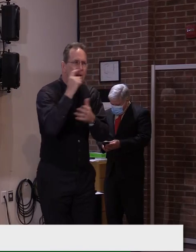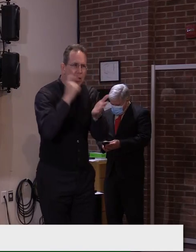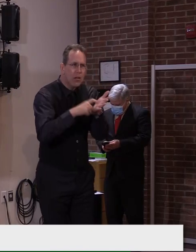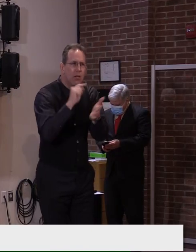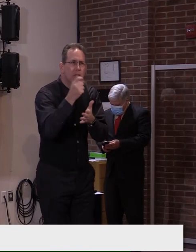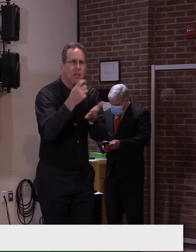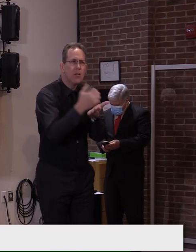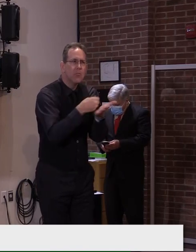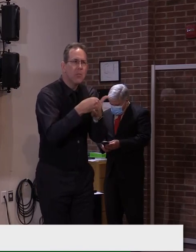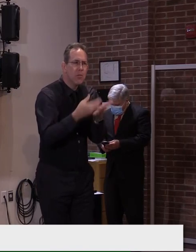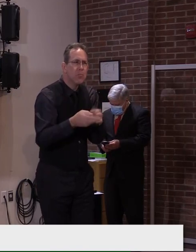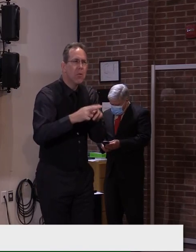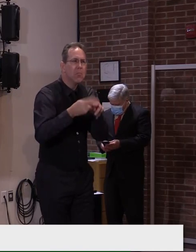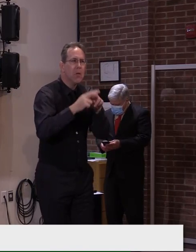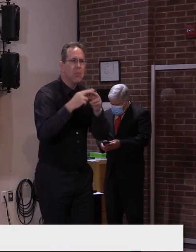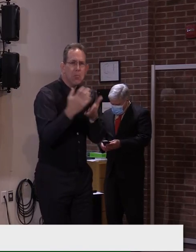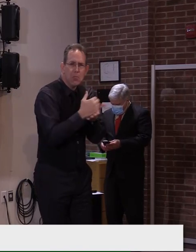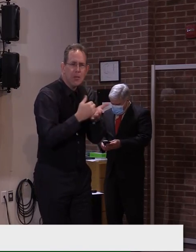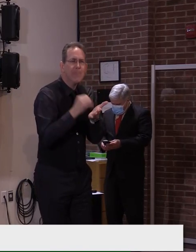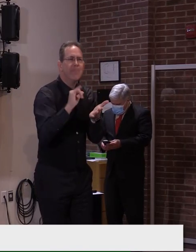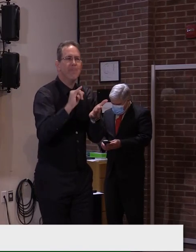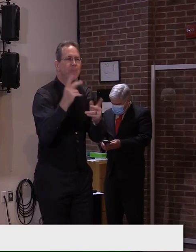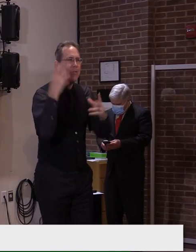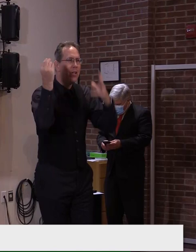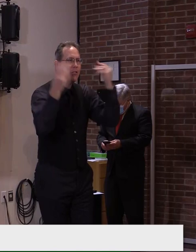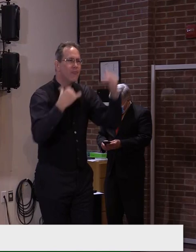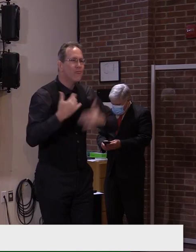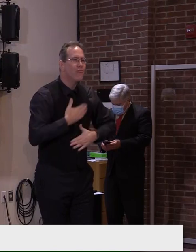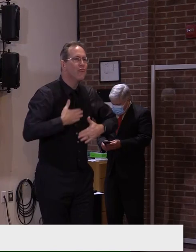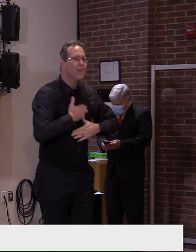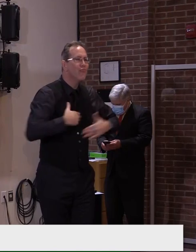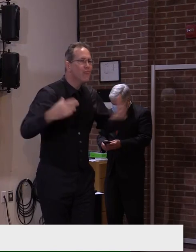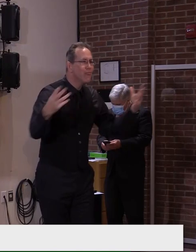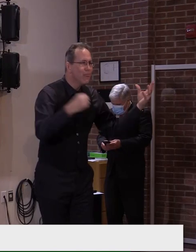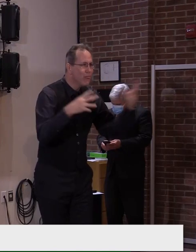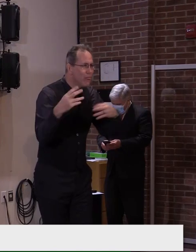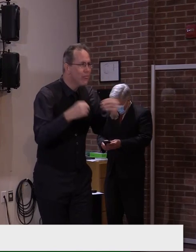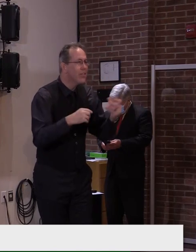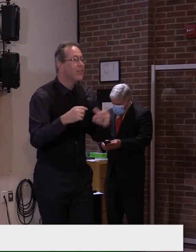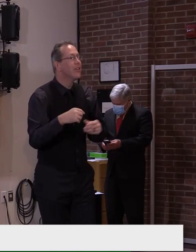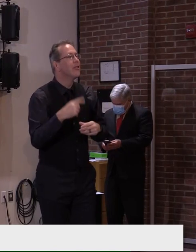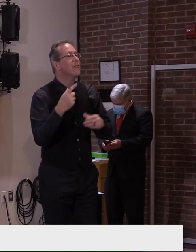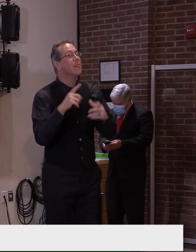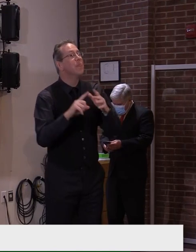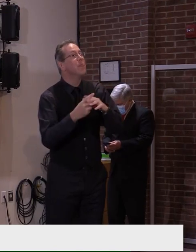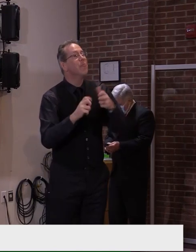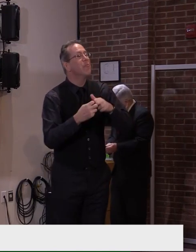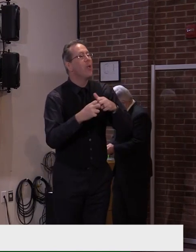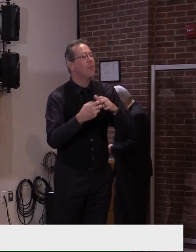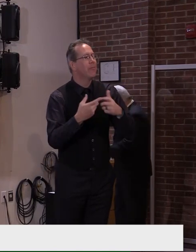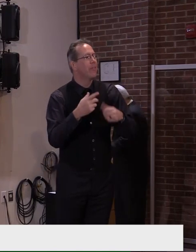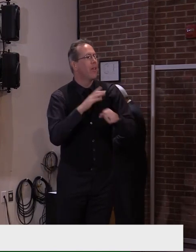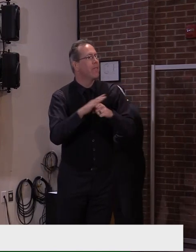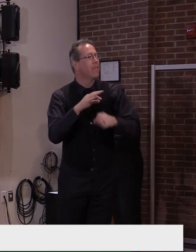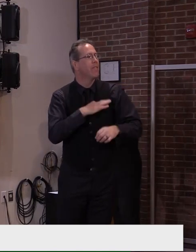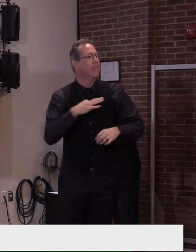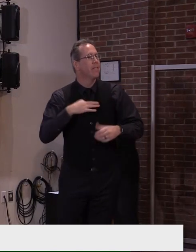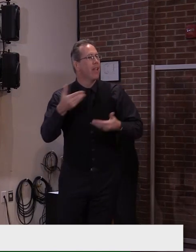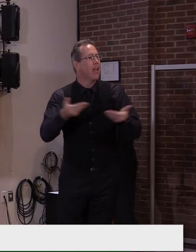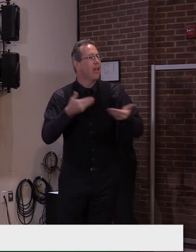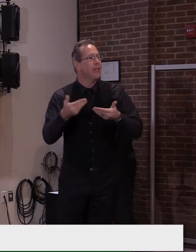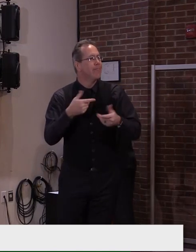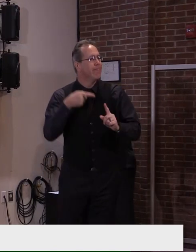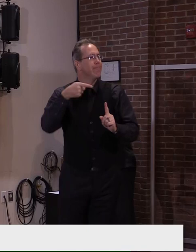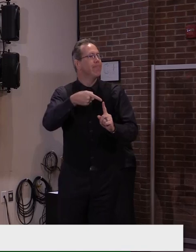enough workers to fill the vacant jobs, but businesses are really, they've pivoted and they've changed their